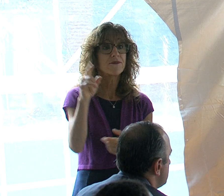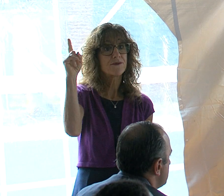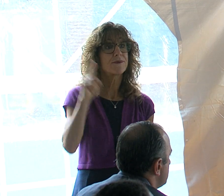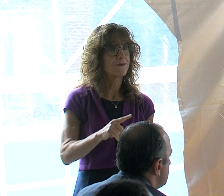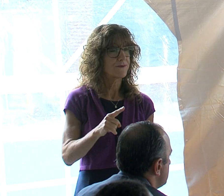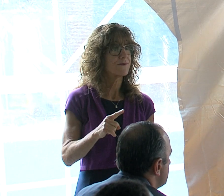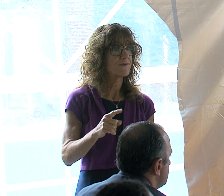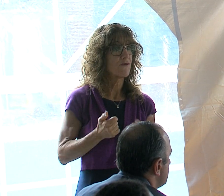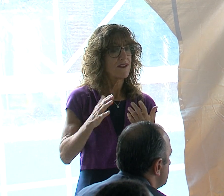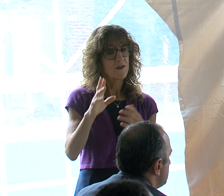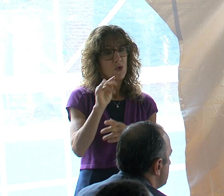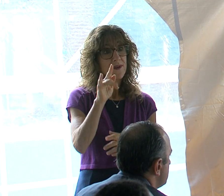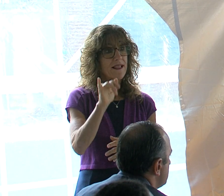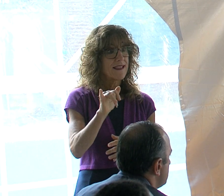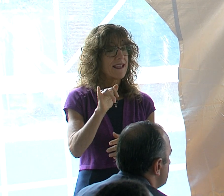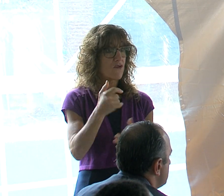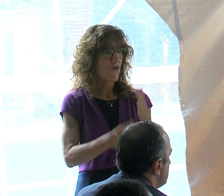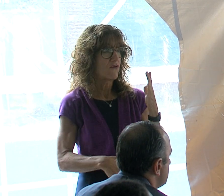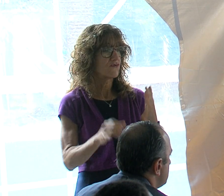the residents' utilities expenses.